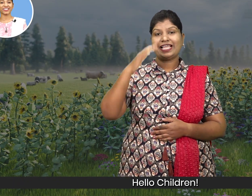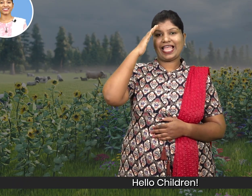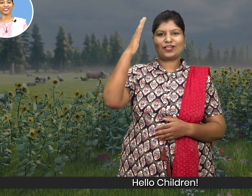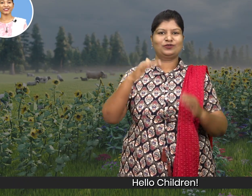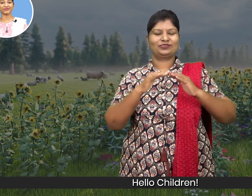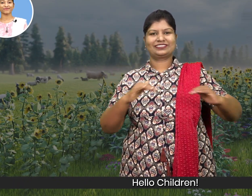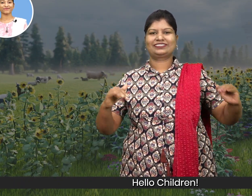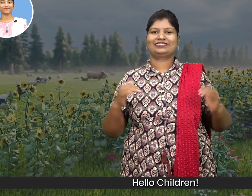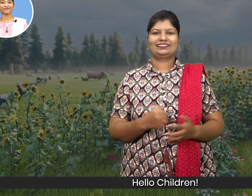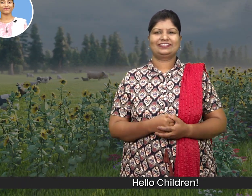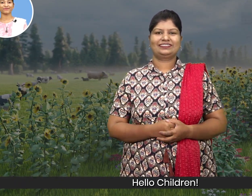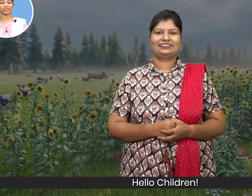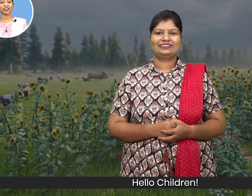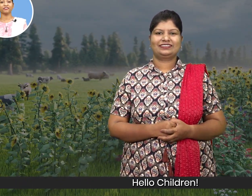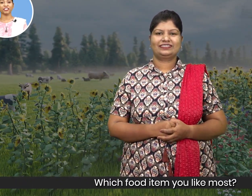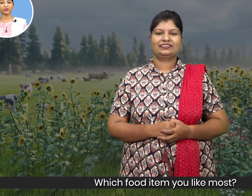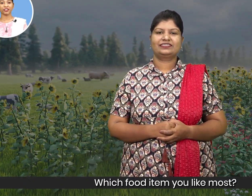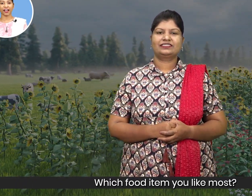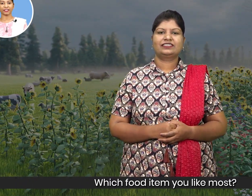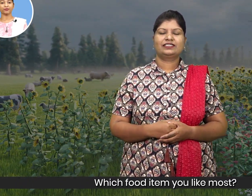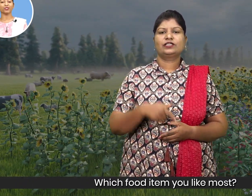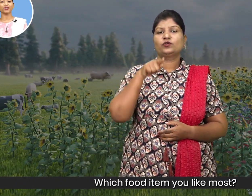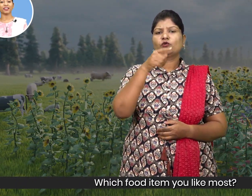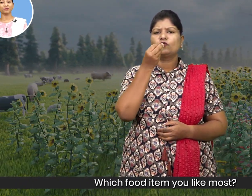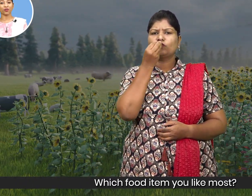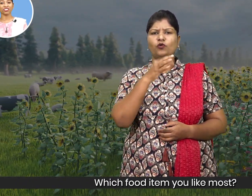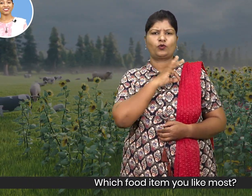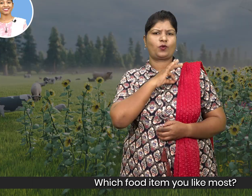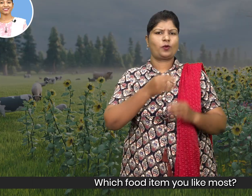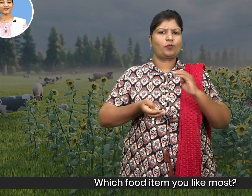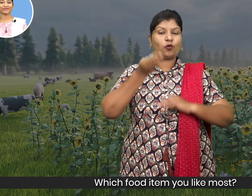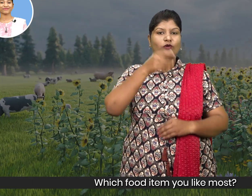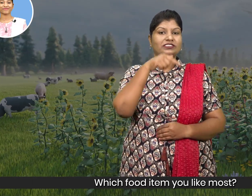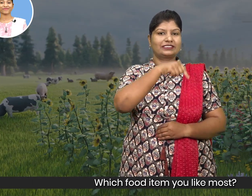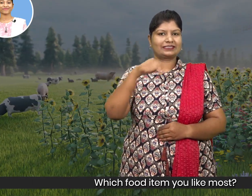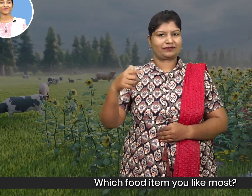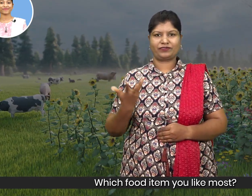Hello children. Which food item do you like most?